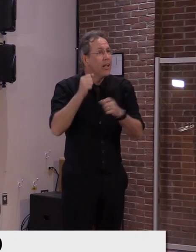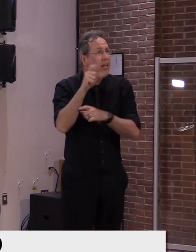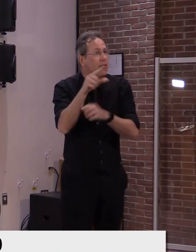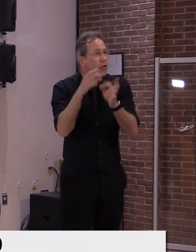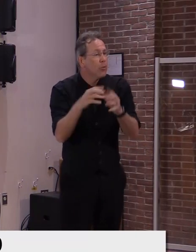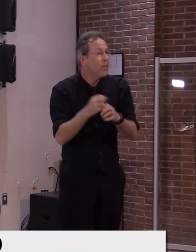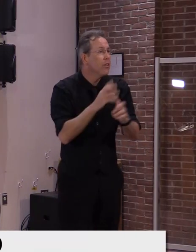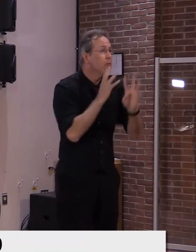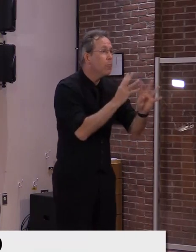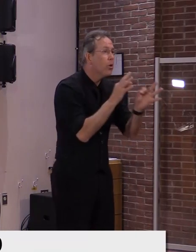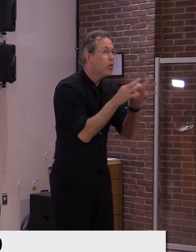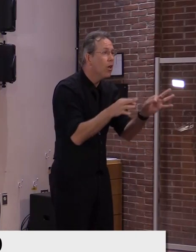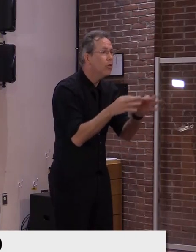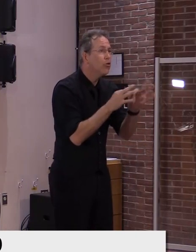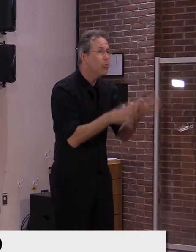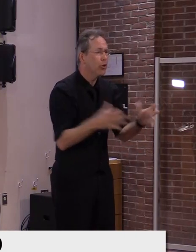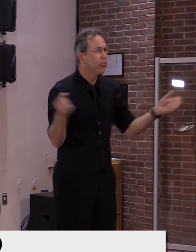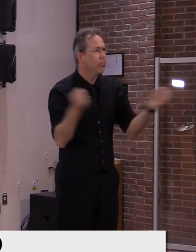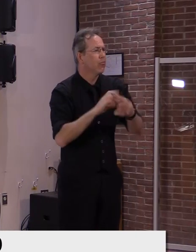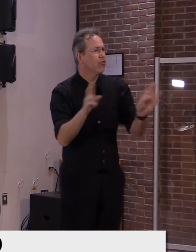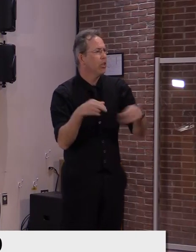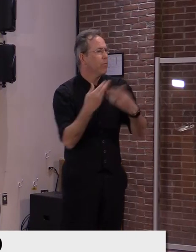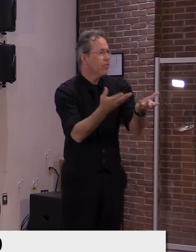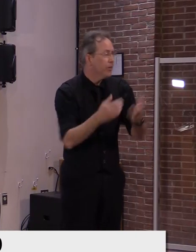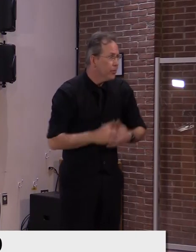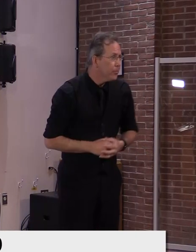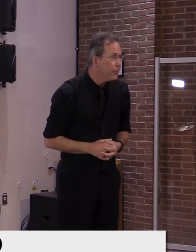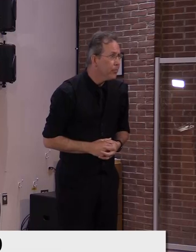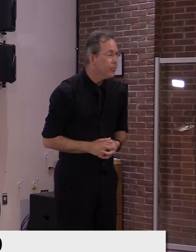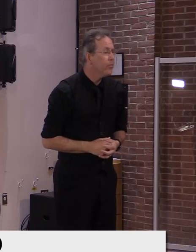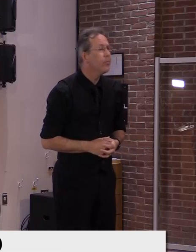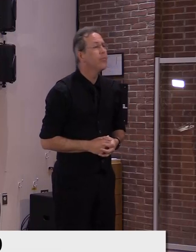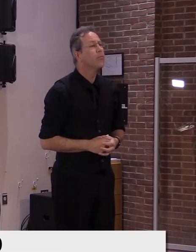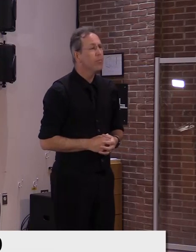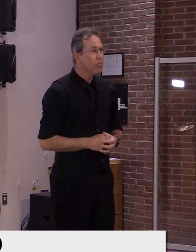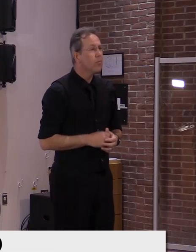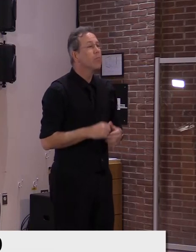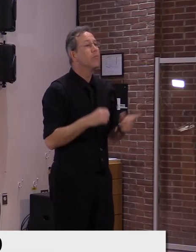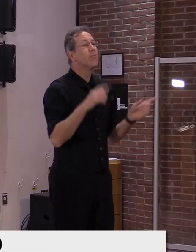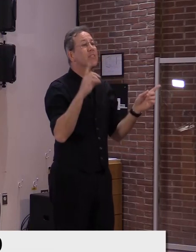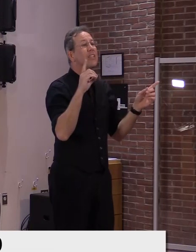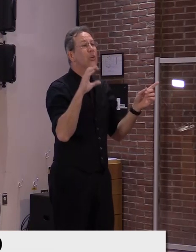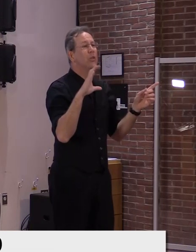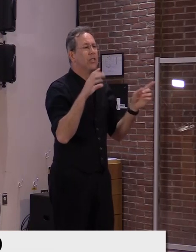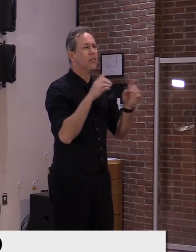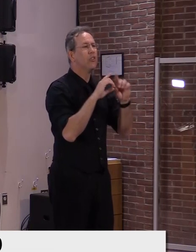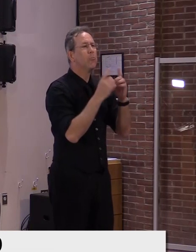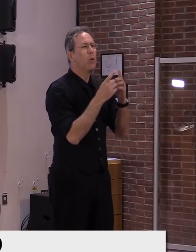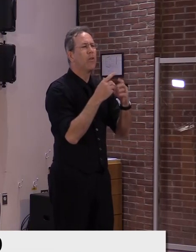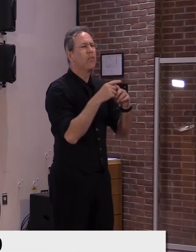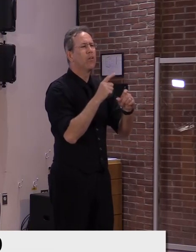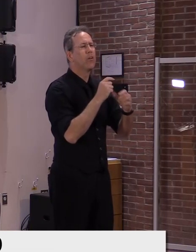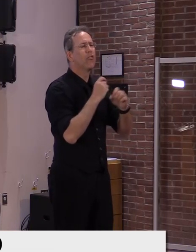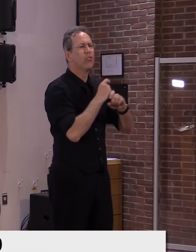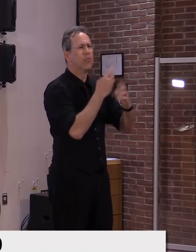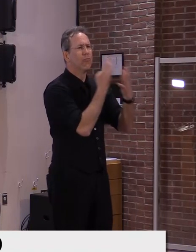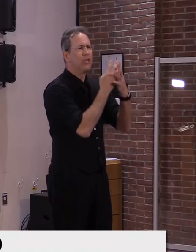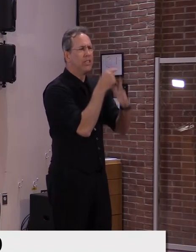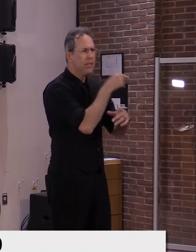results came back over the weekend and reported that the Northern State Correctional Facility in Newport has no inmate cases